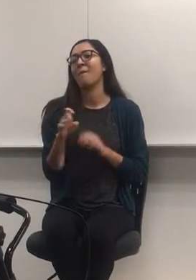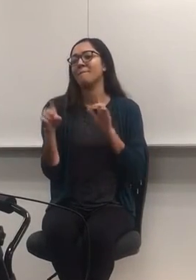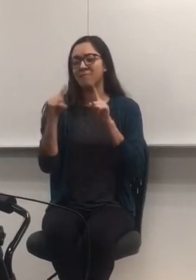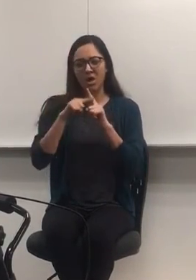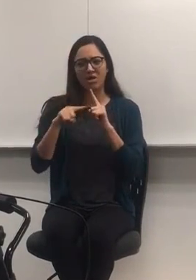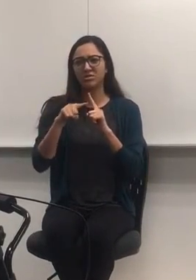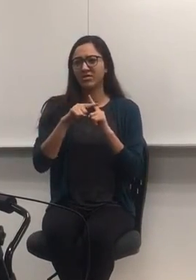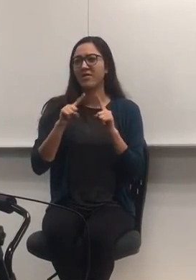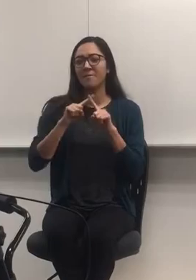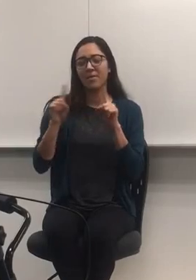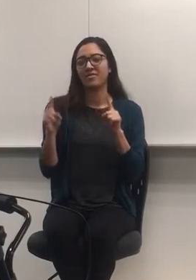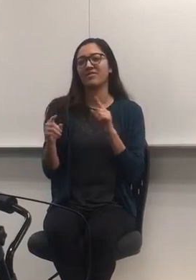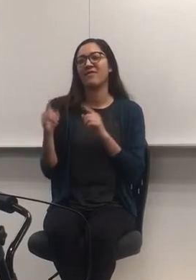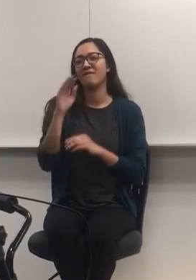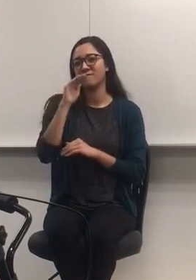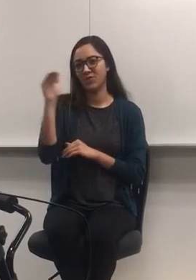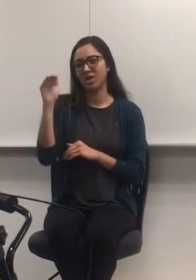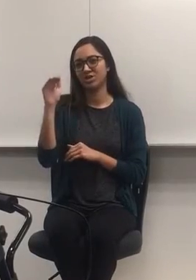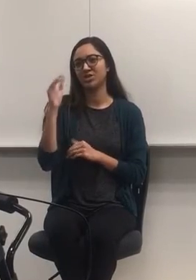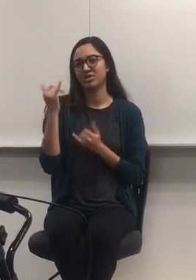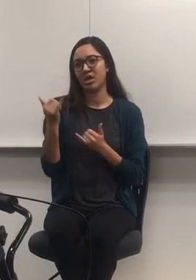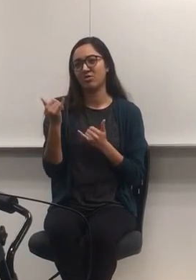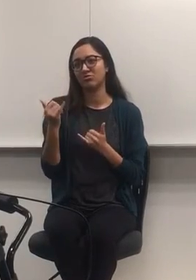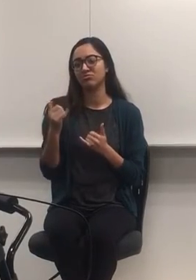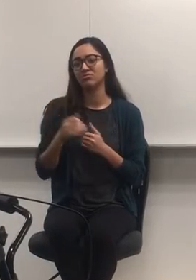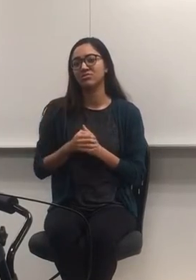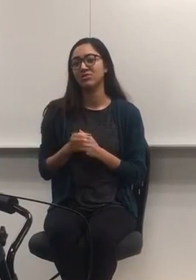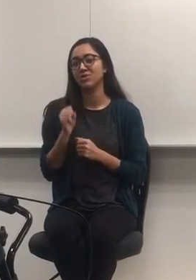a half plus 1, which is what?